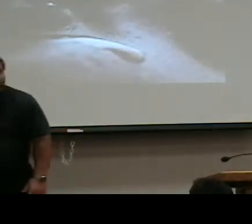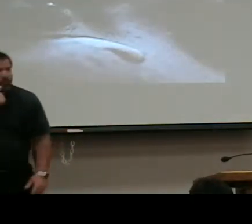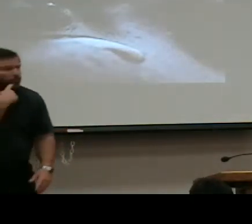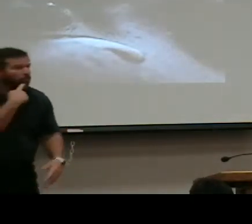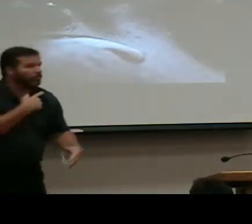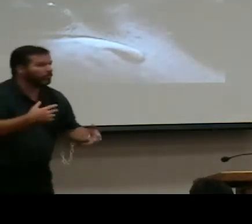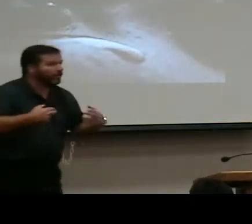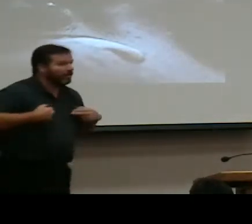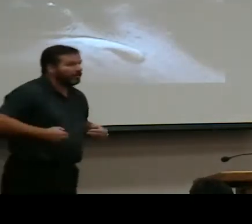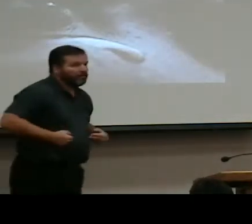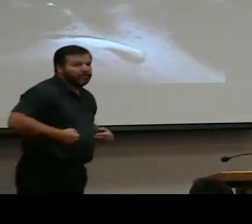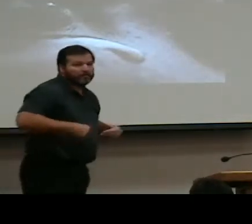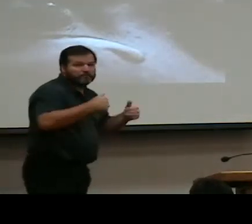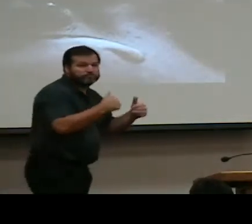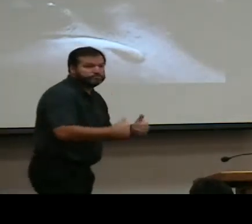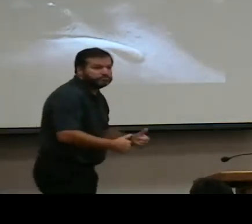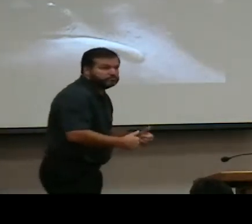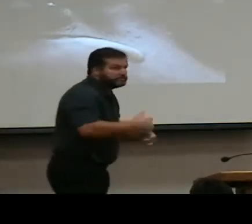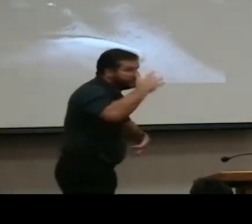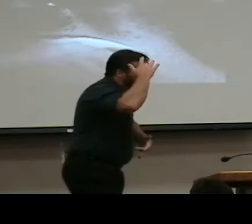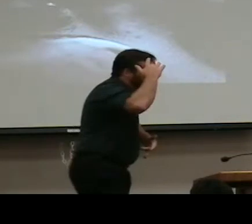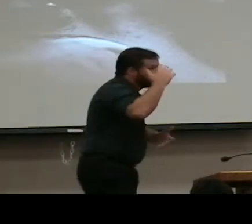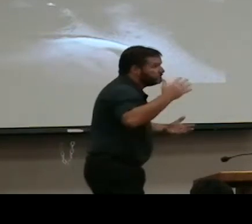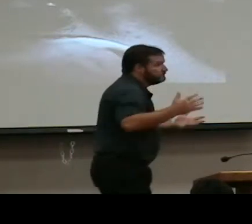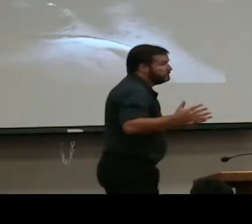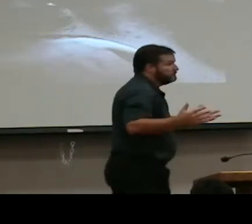apart. We're disappointed. Our health is decreasing. We're sick.